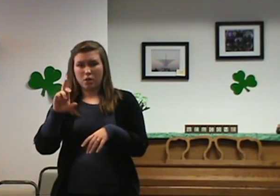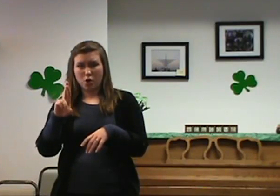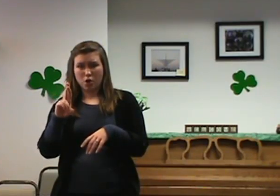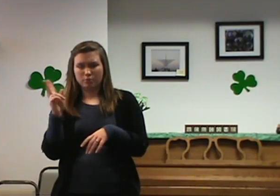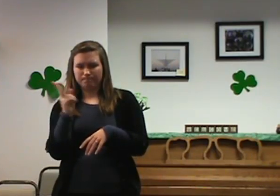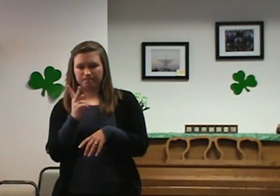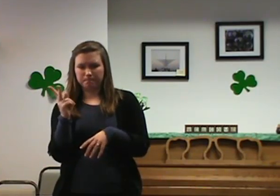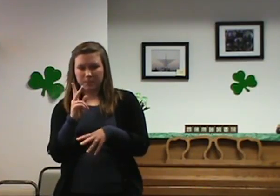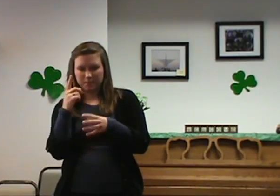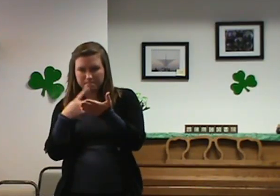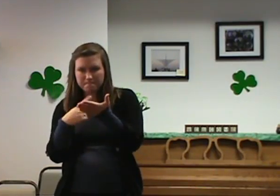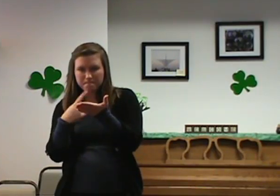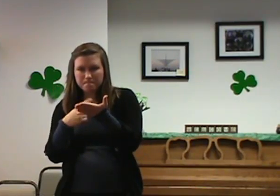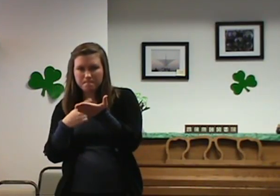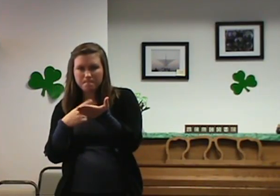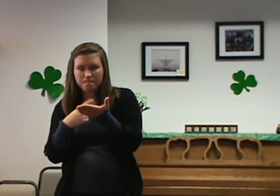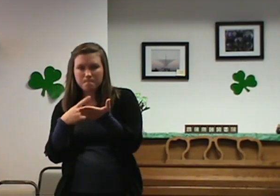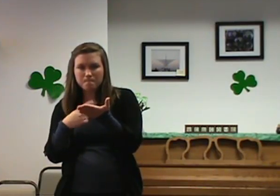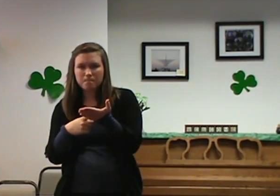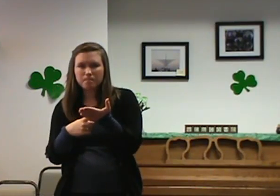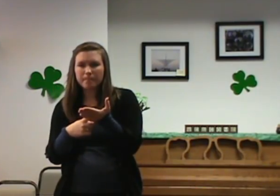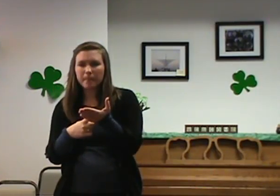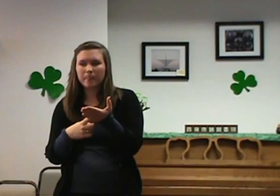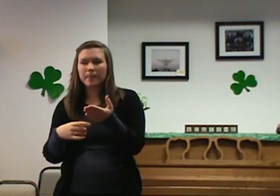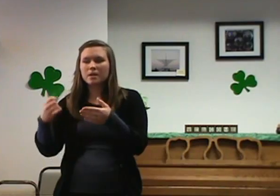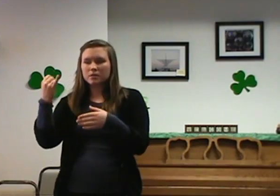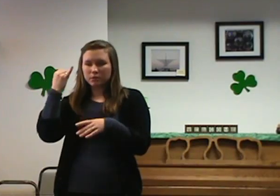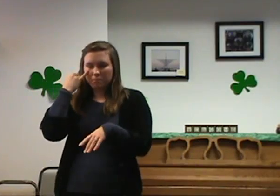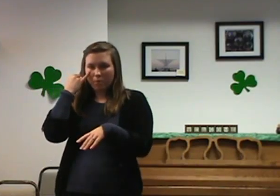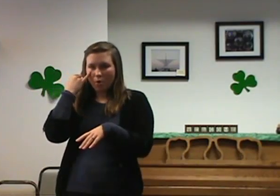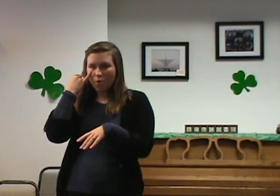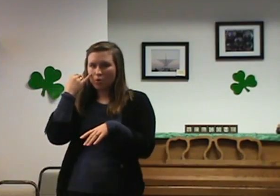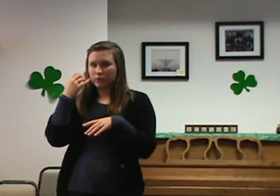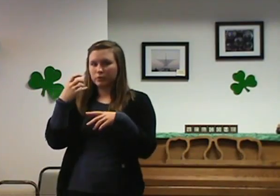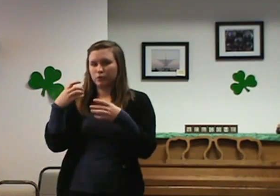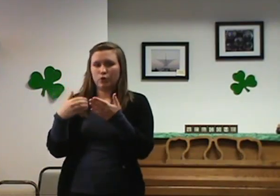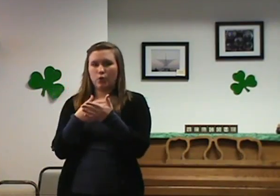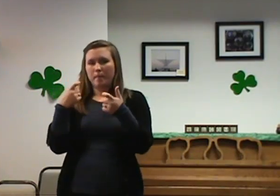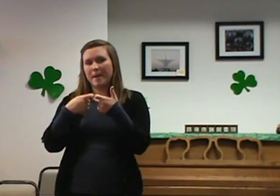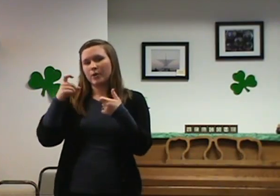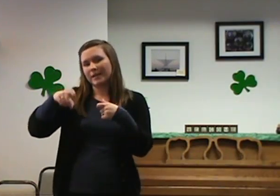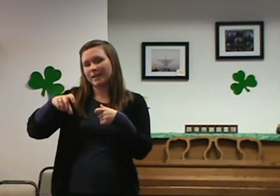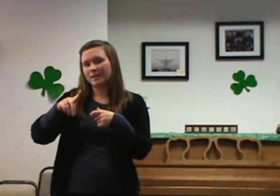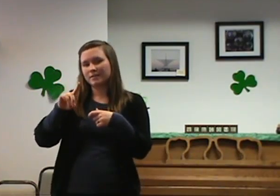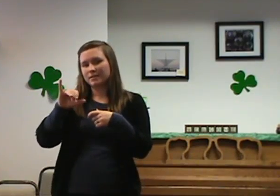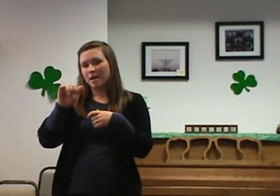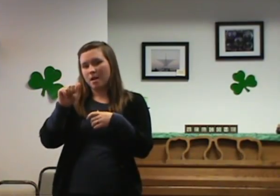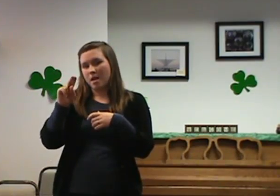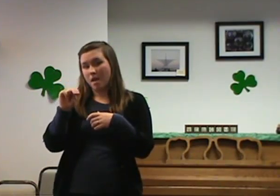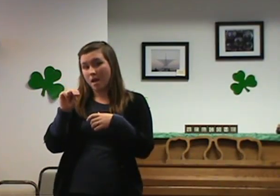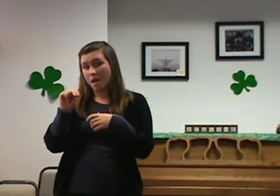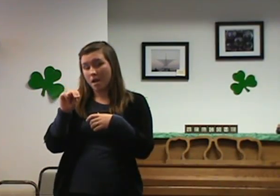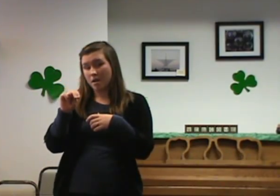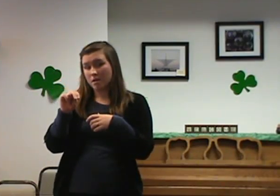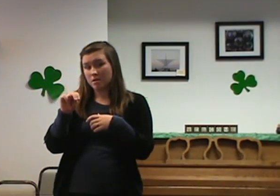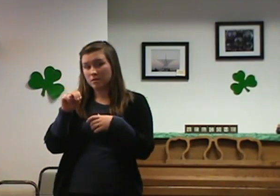they can take it to Diane's Designs in West Dallas. She will do it, and then she just bills me for the work, so I can